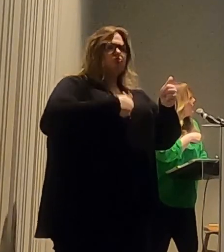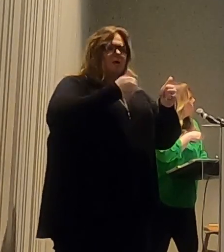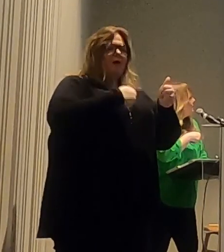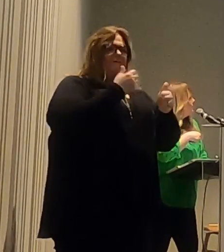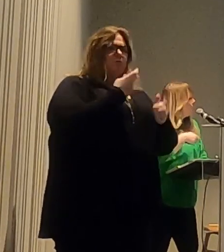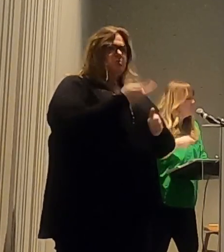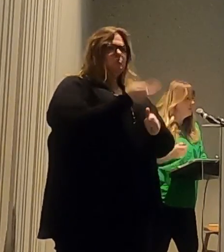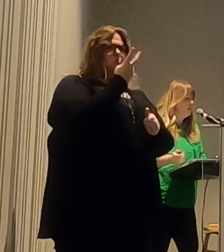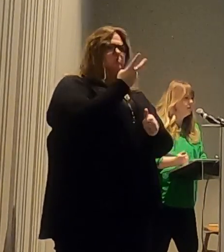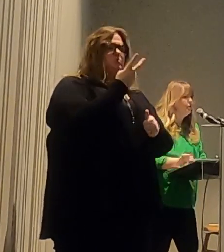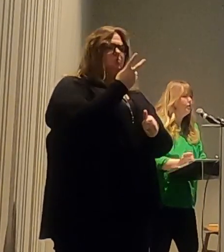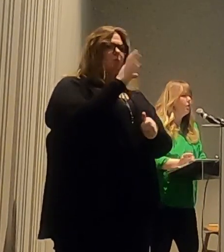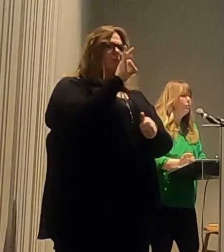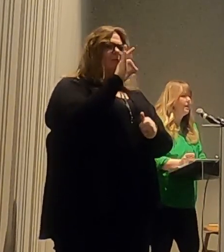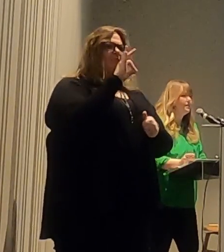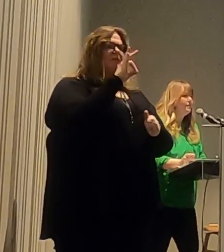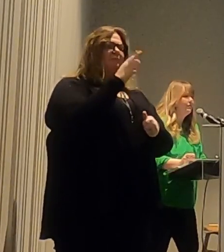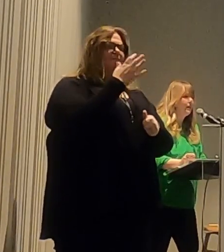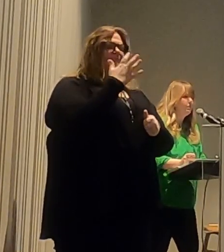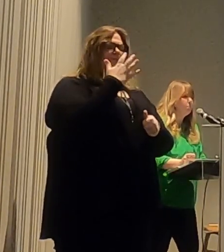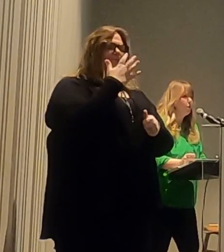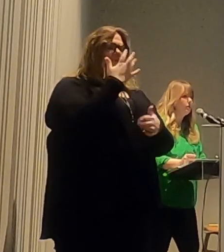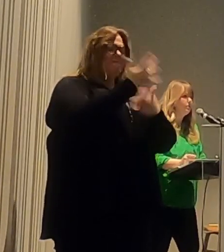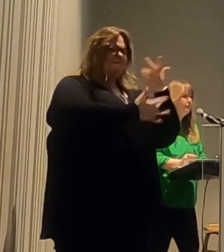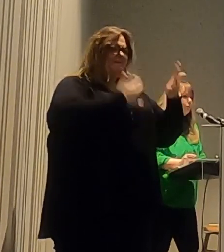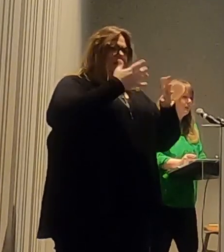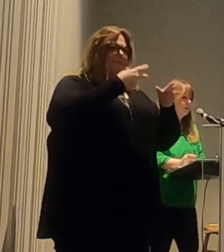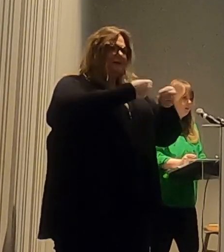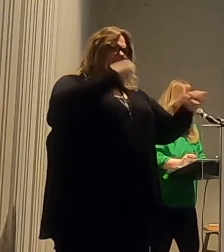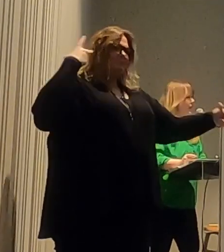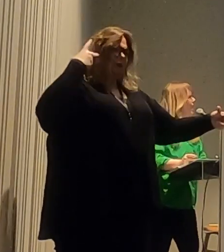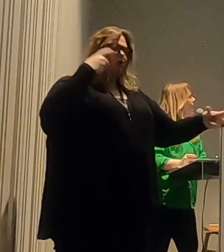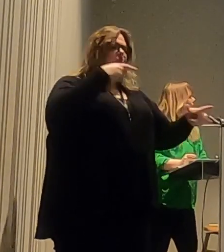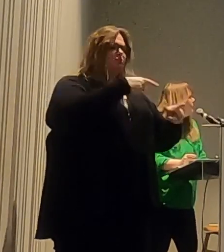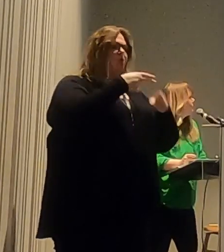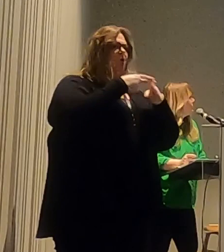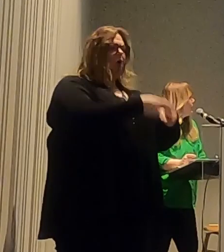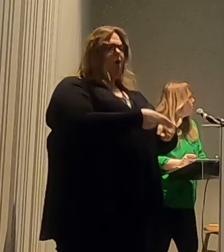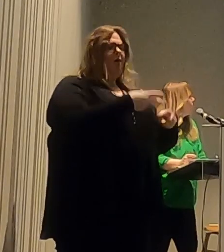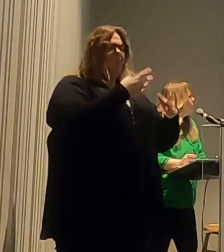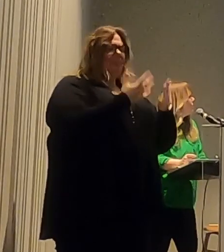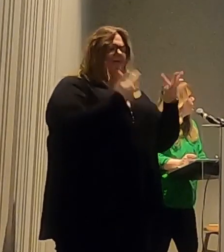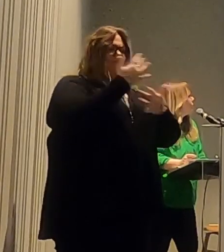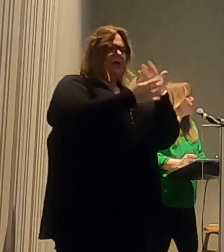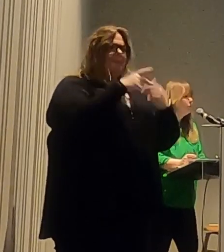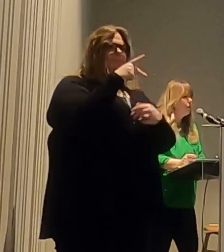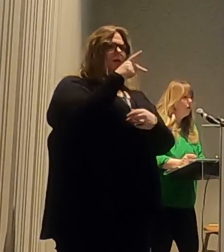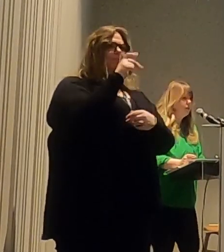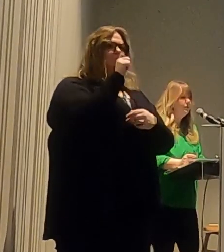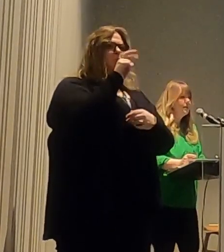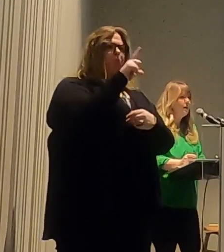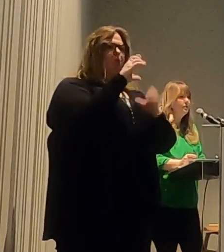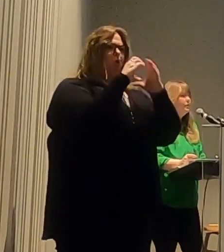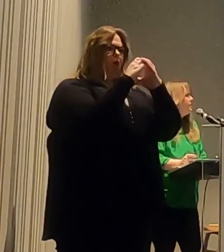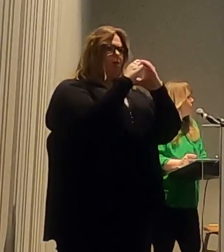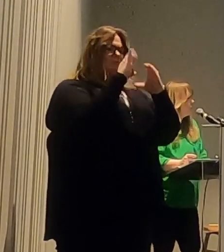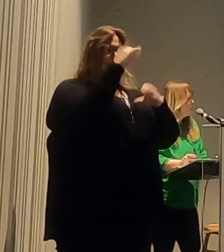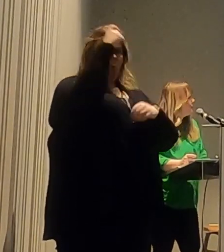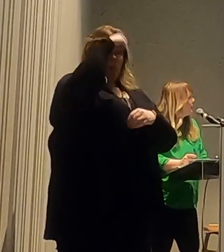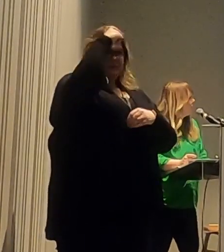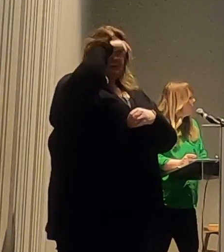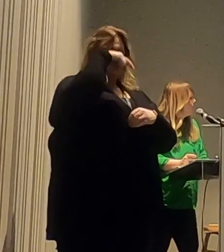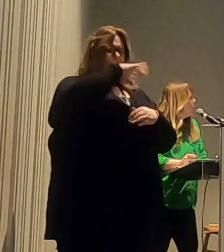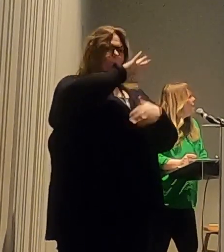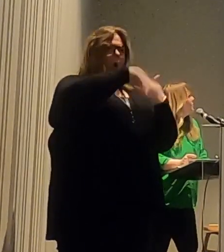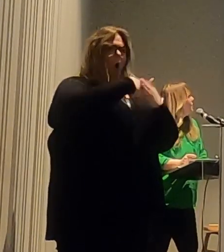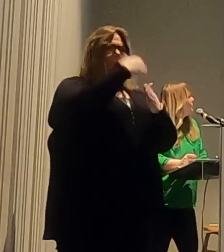these 2 flaming spheres known as the flaming pearls of wisdom. And those flaming pearls hold all of the knowledge of the